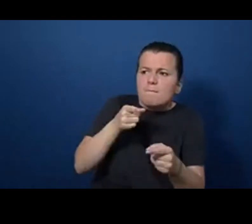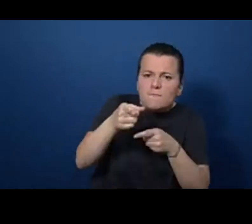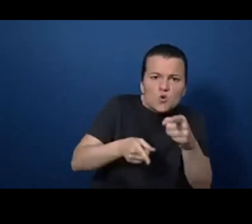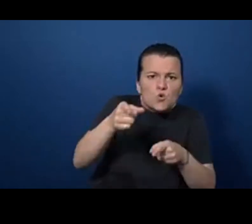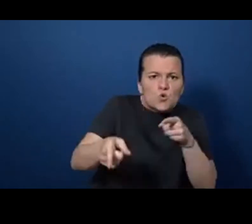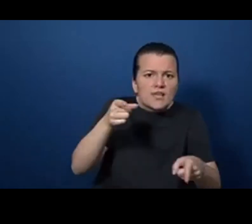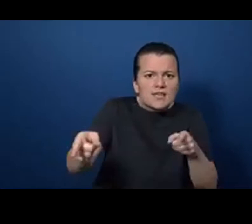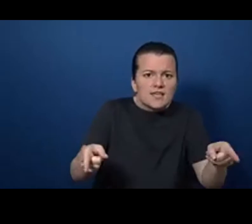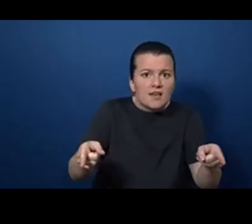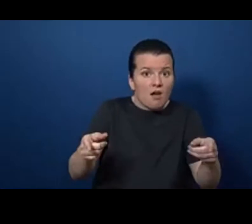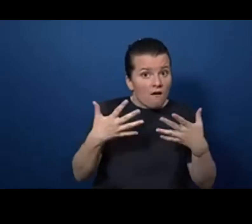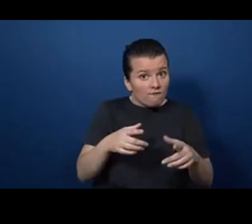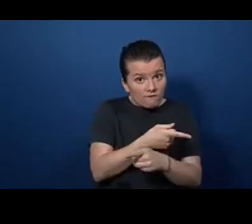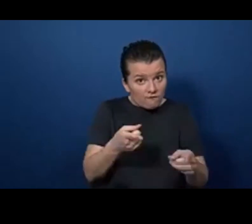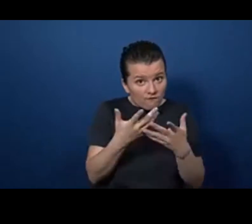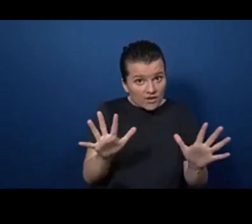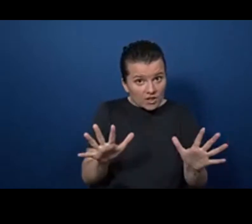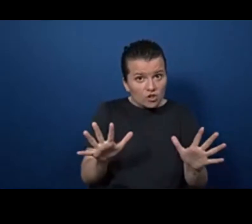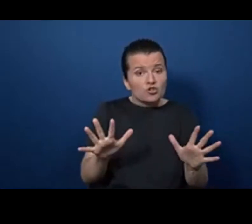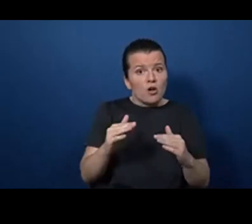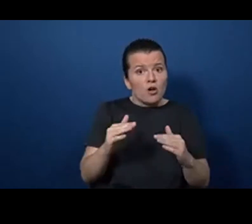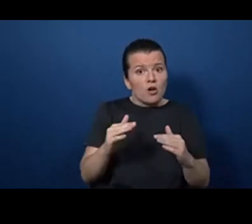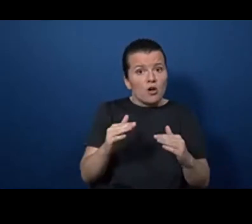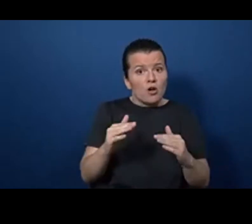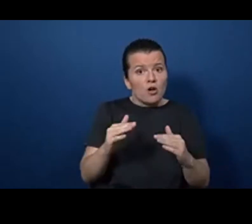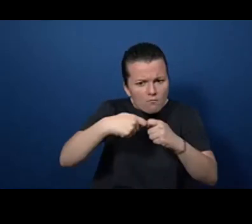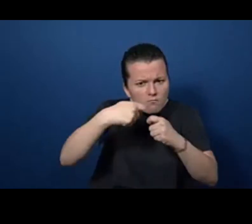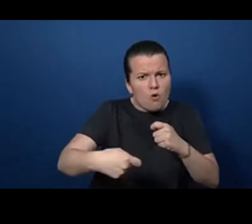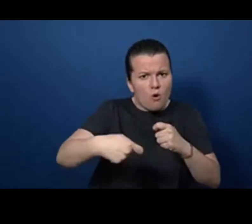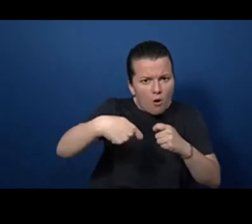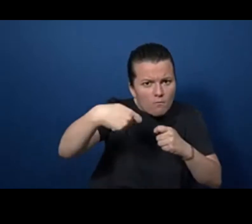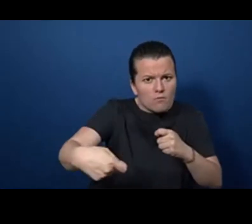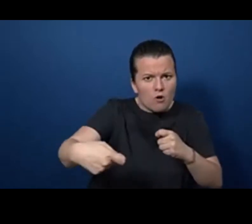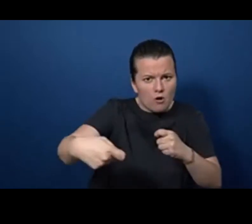will be stronger, have greater impact, will be